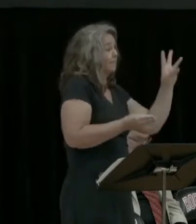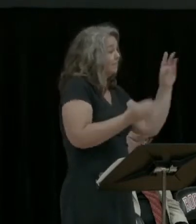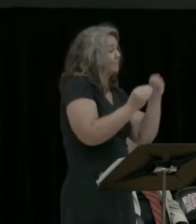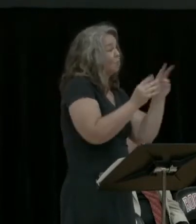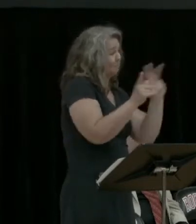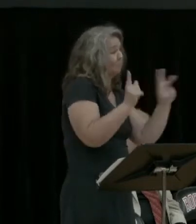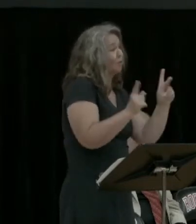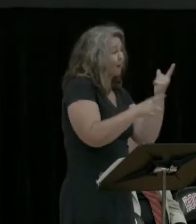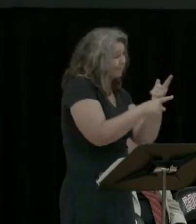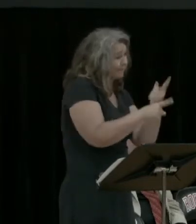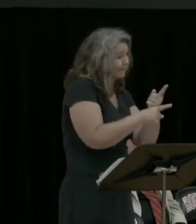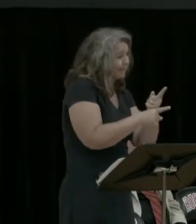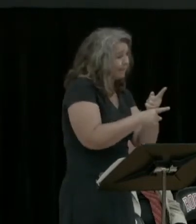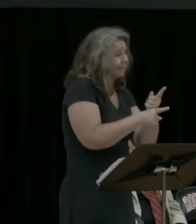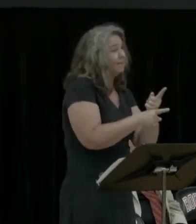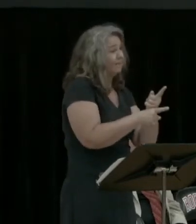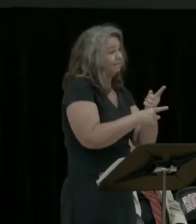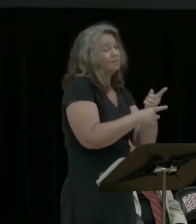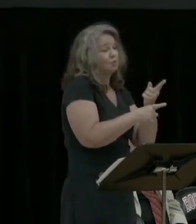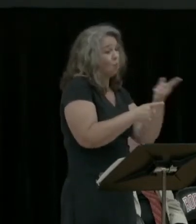Yeah.